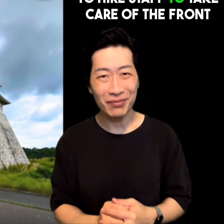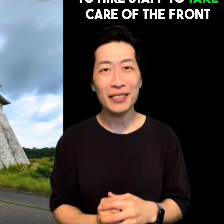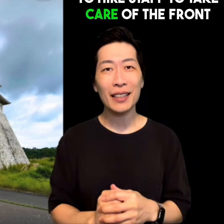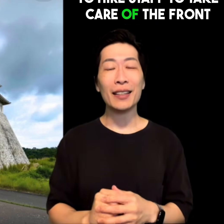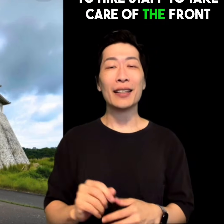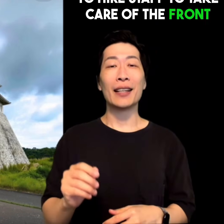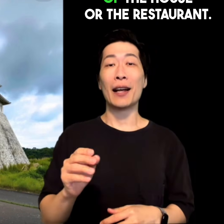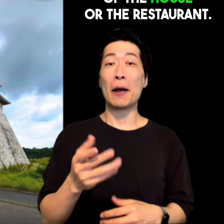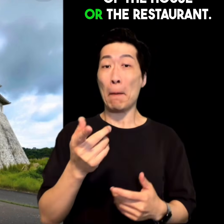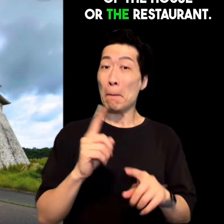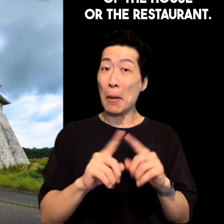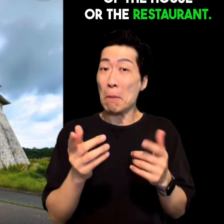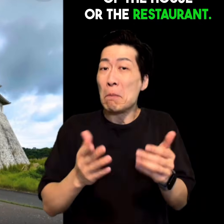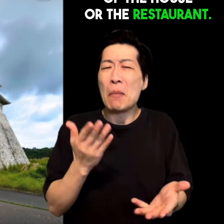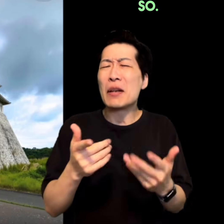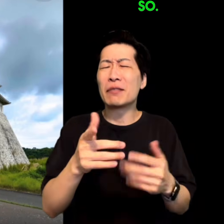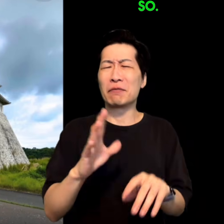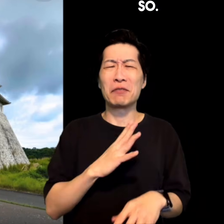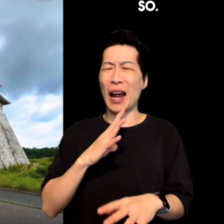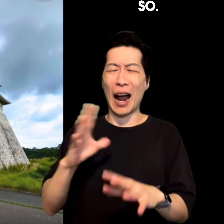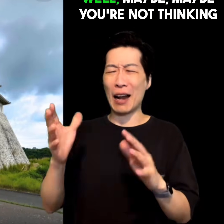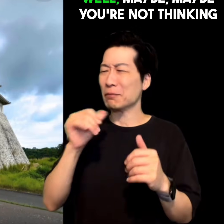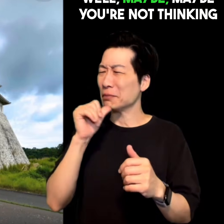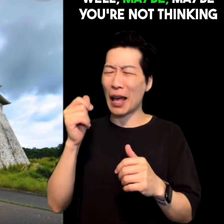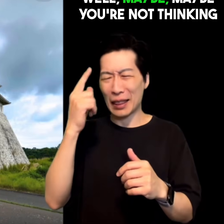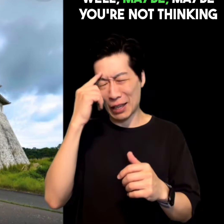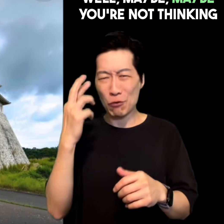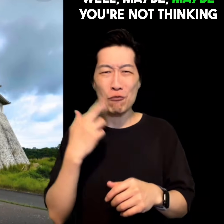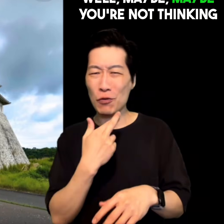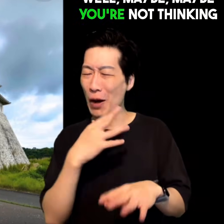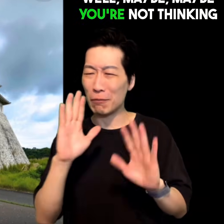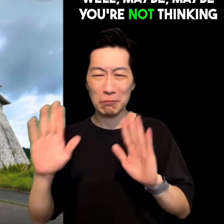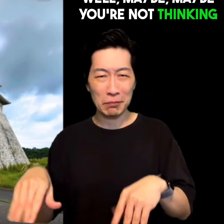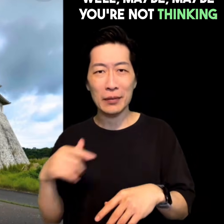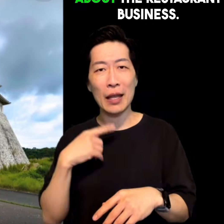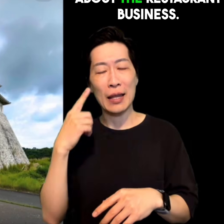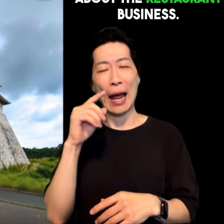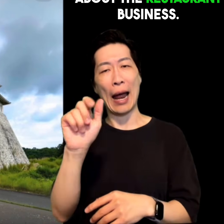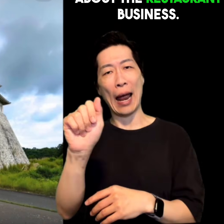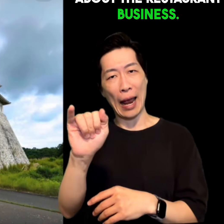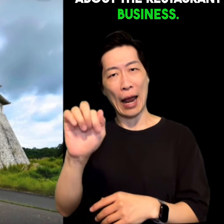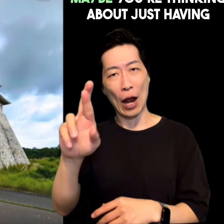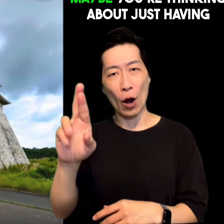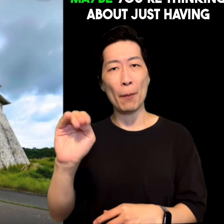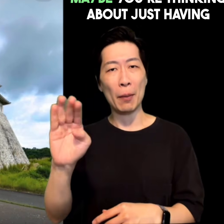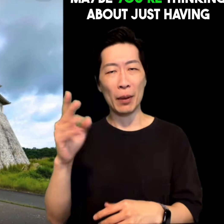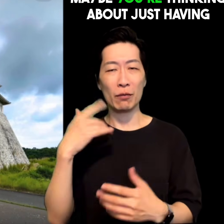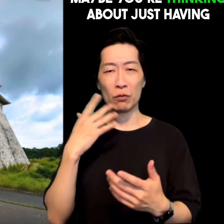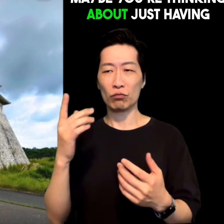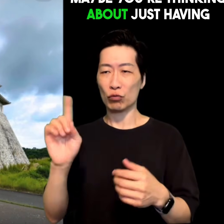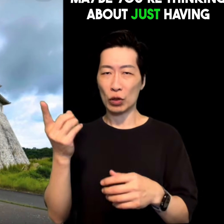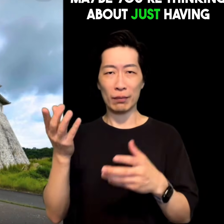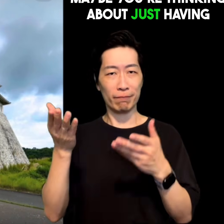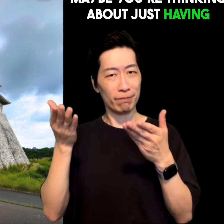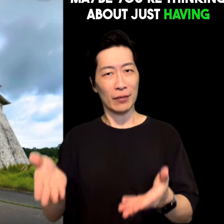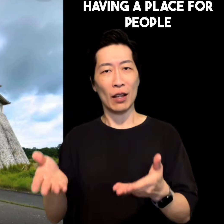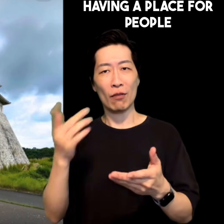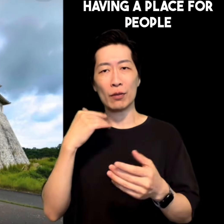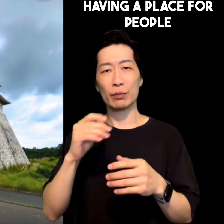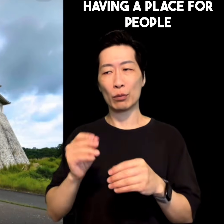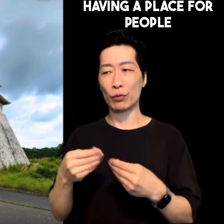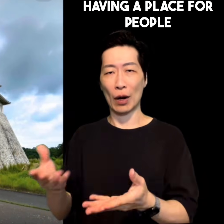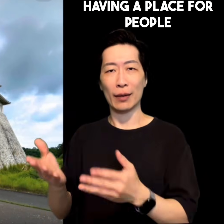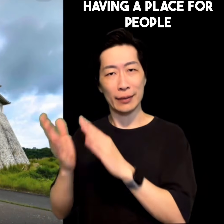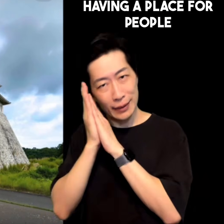staff to take care of the front of the house at a restaurant. So, well, maybe you're not thinking about the restaurant business. Maybe you're thinking about just having